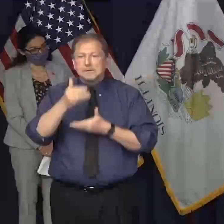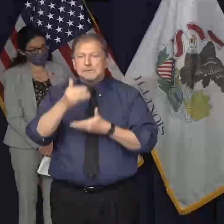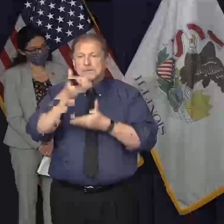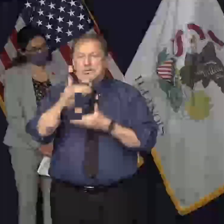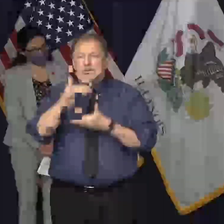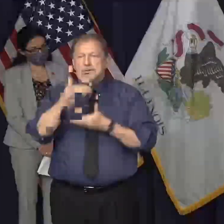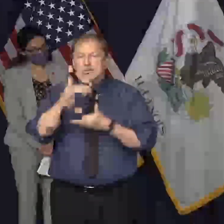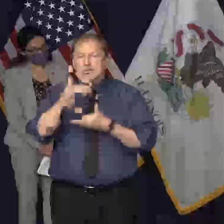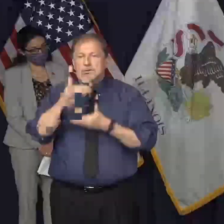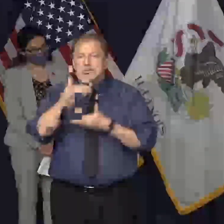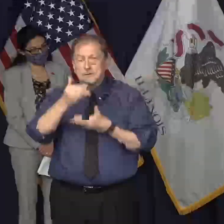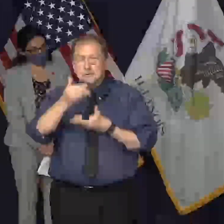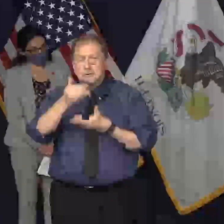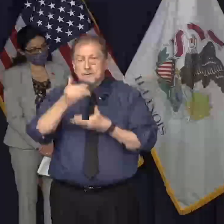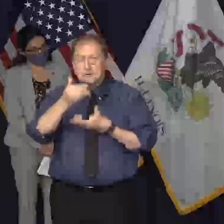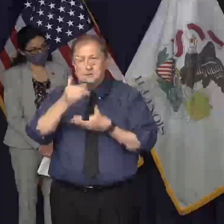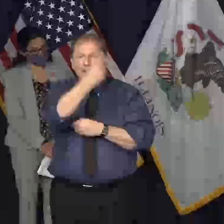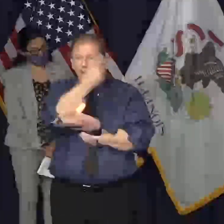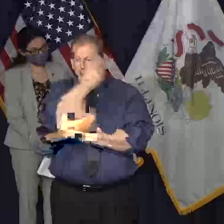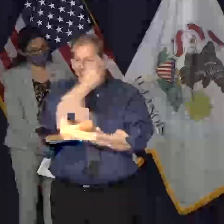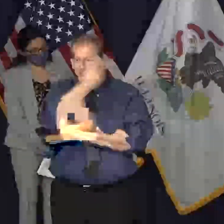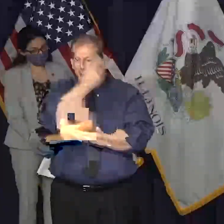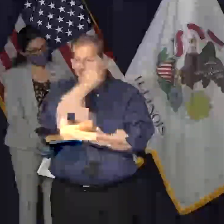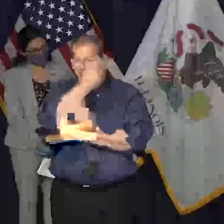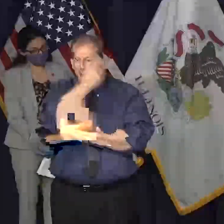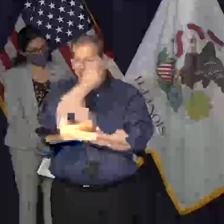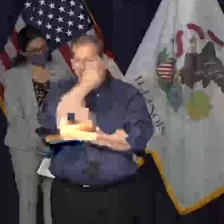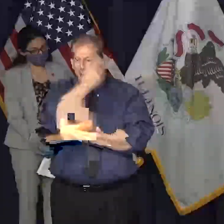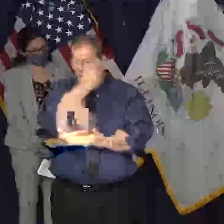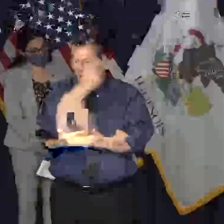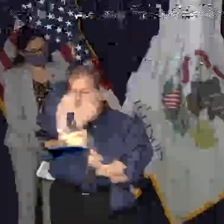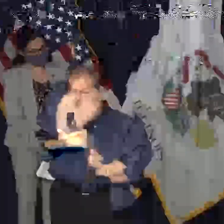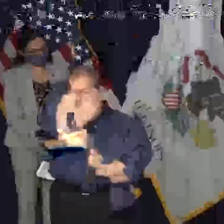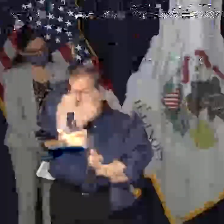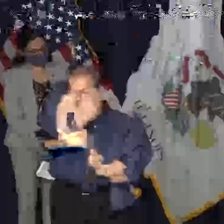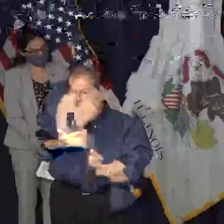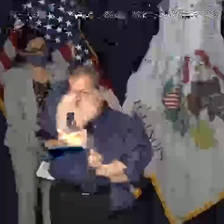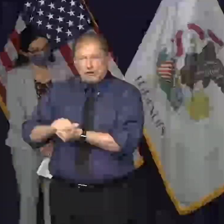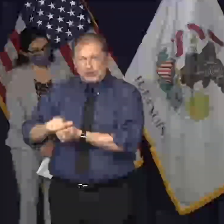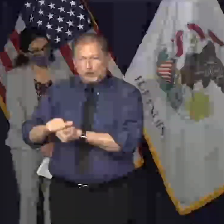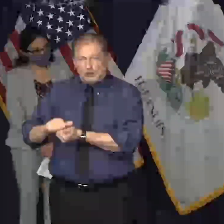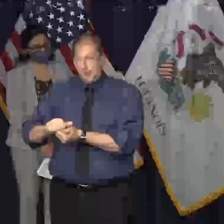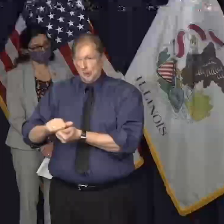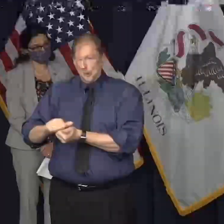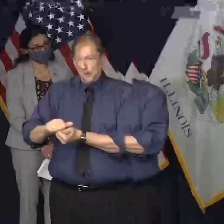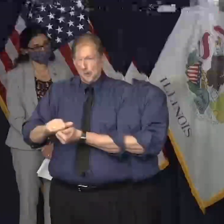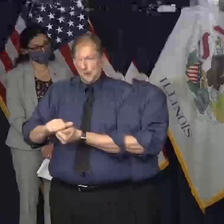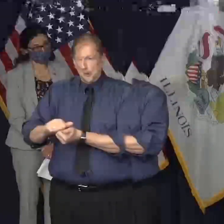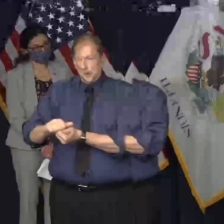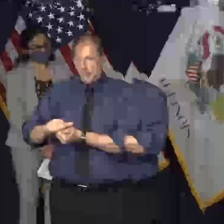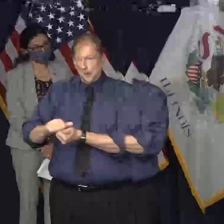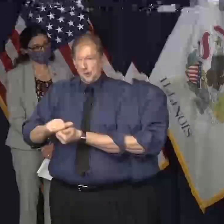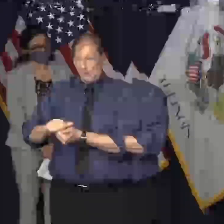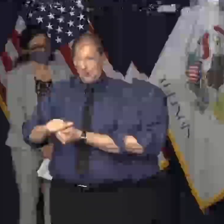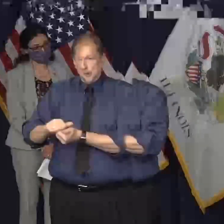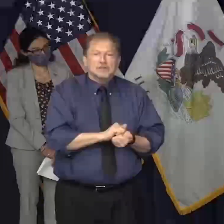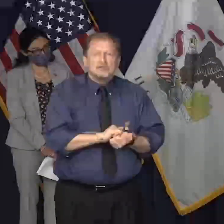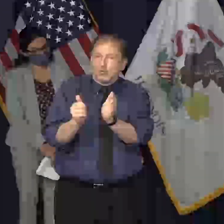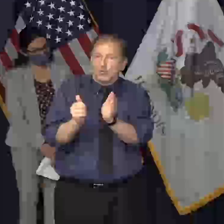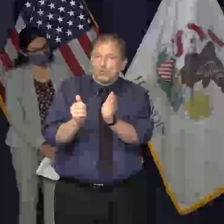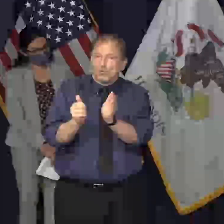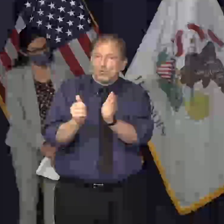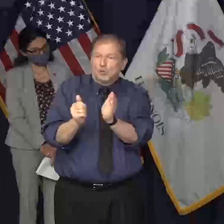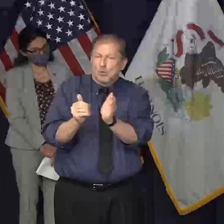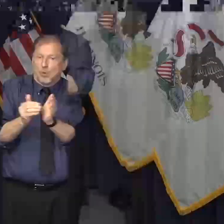our hands for 20 seconds with soap. Let's continue to do that. Let's get through this pandemic and restore